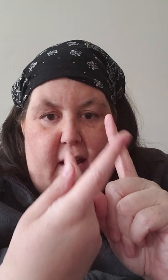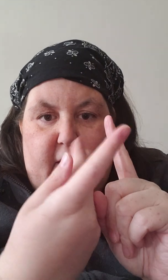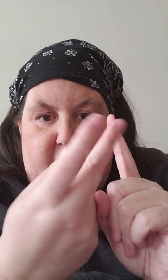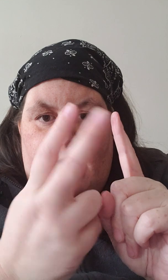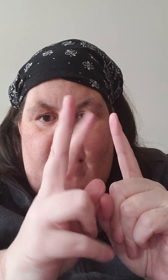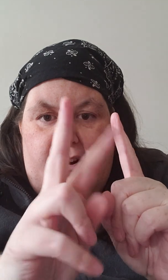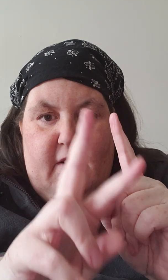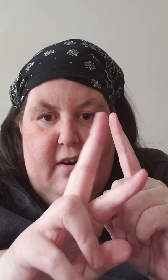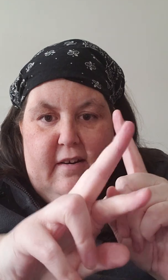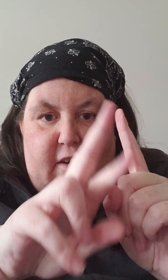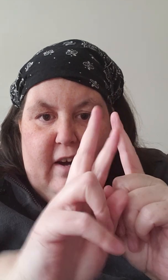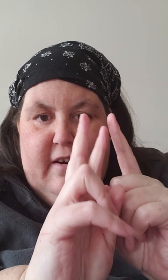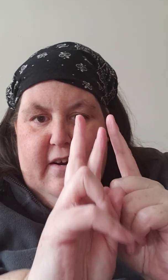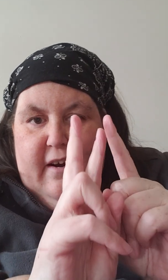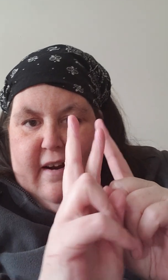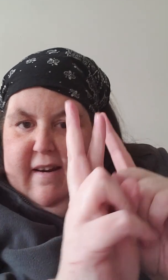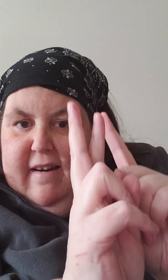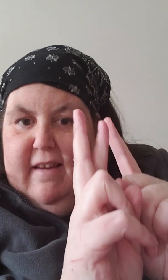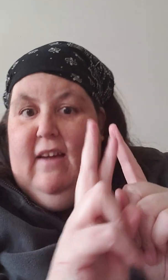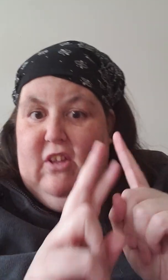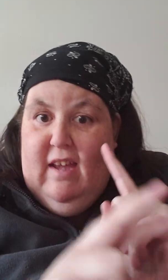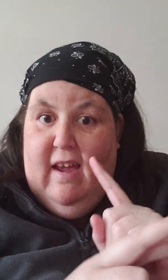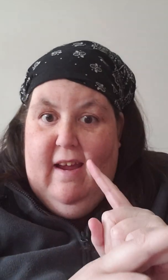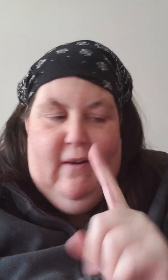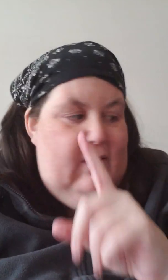of try to get the K out.